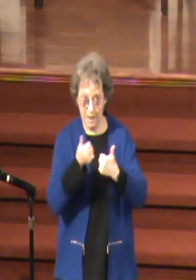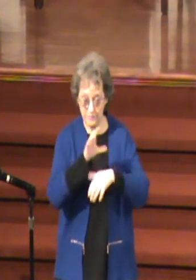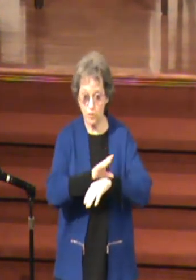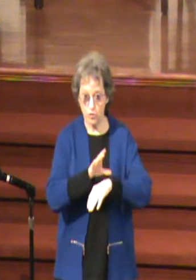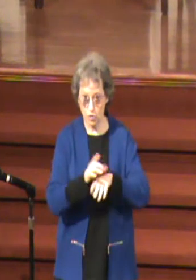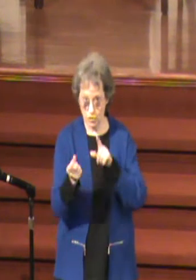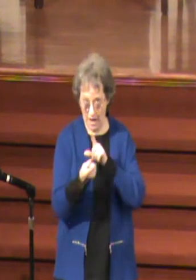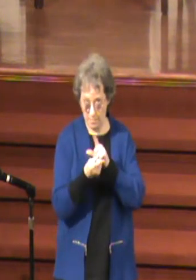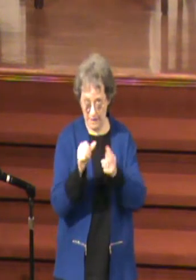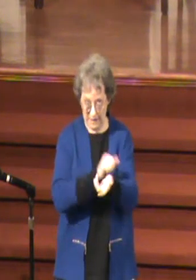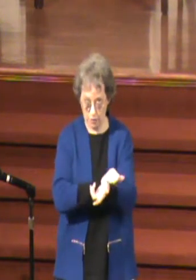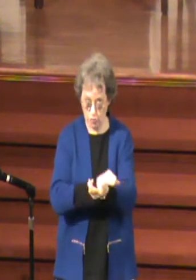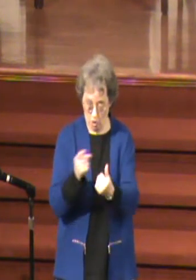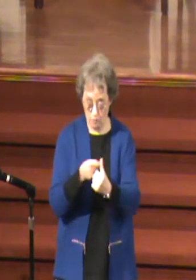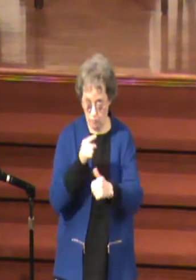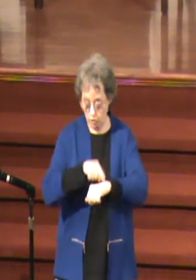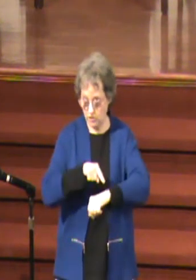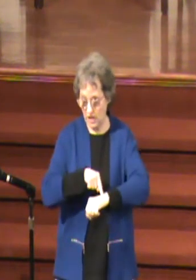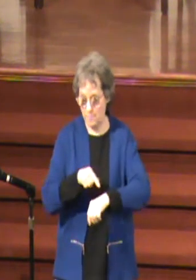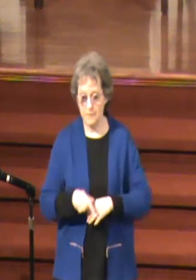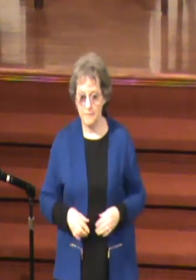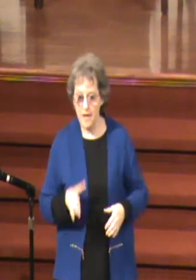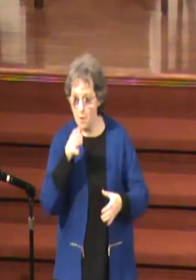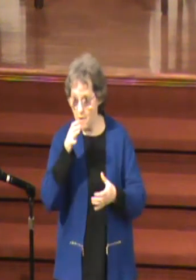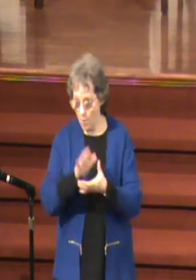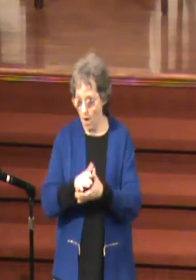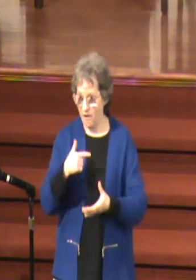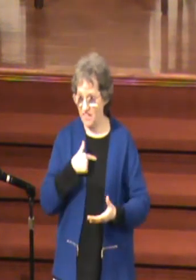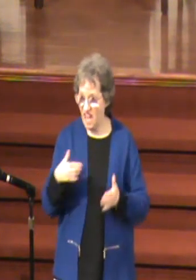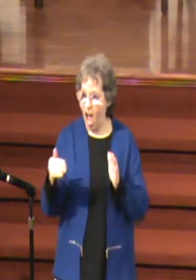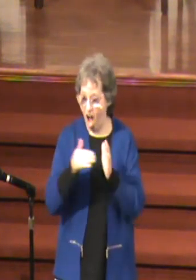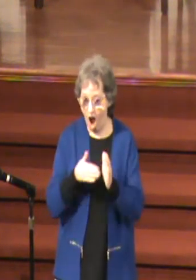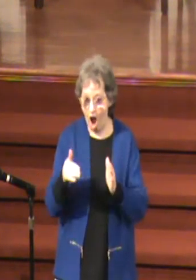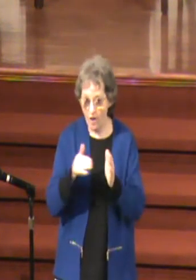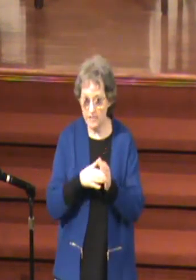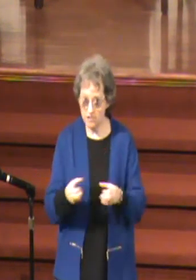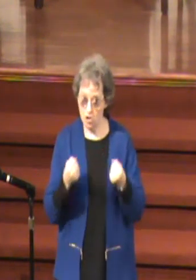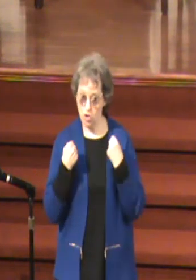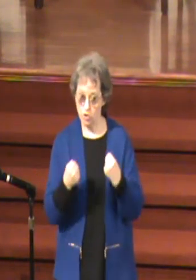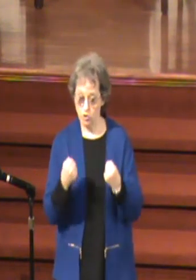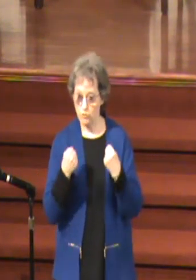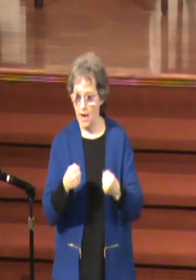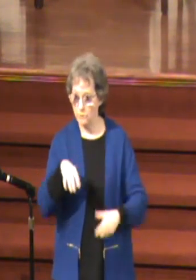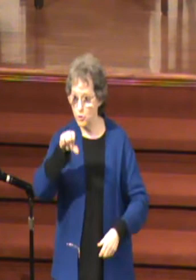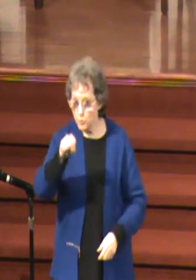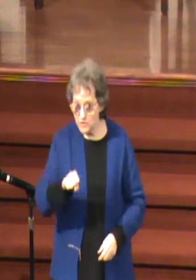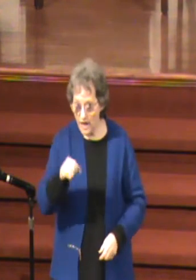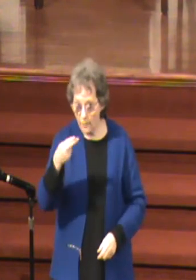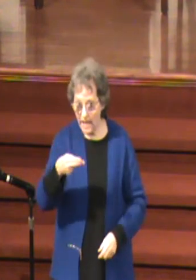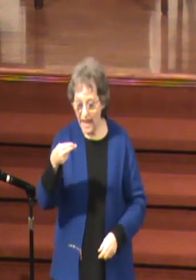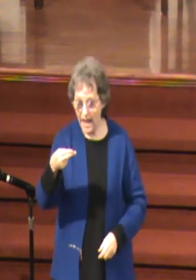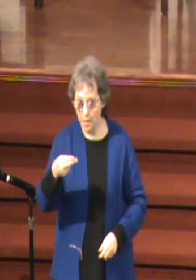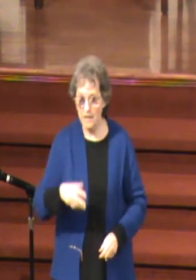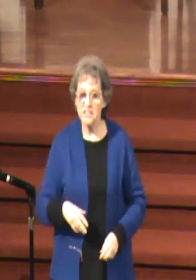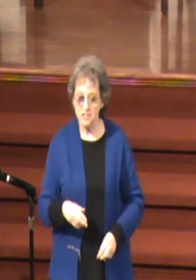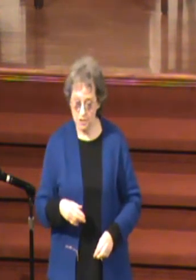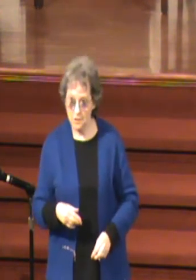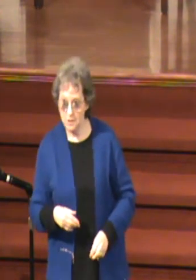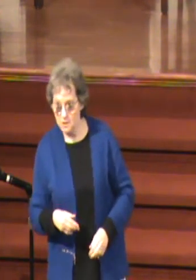time. My wife and I often would drive down to South Hammond, right there next to the